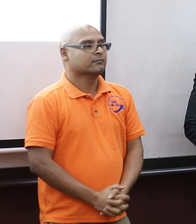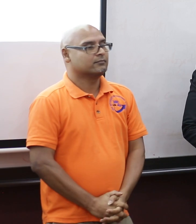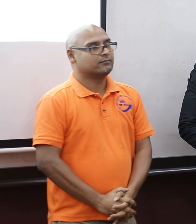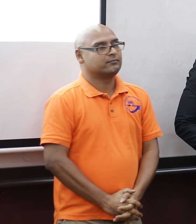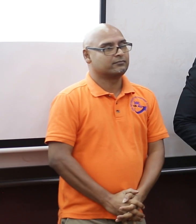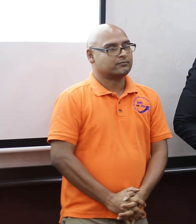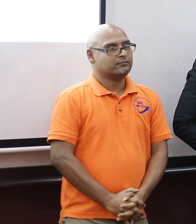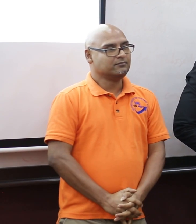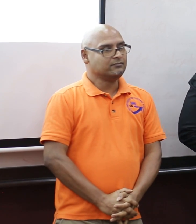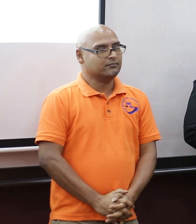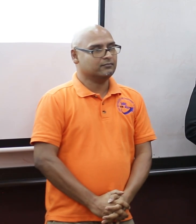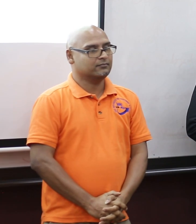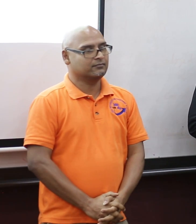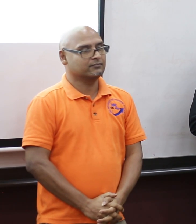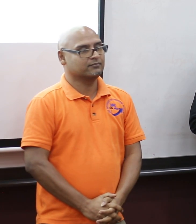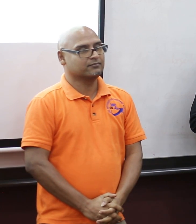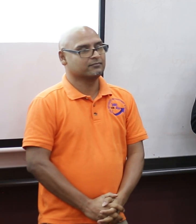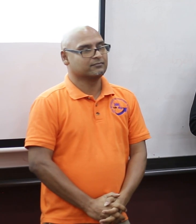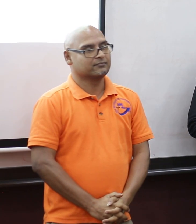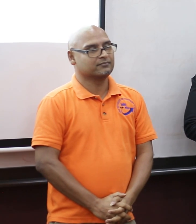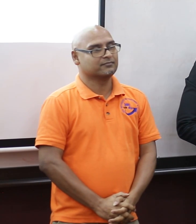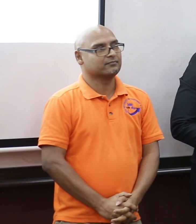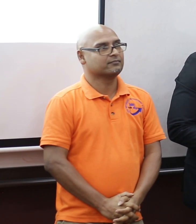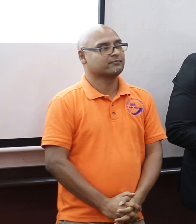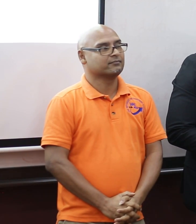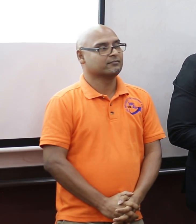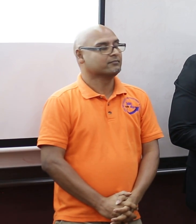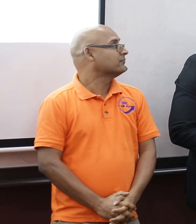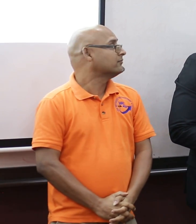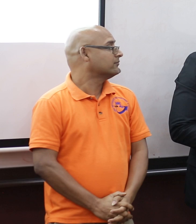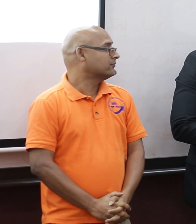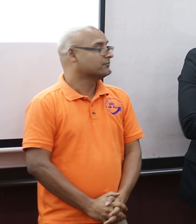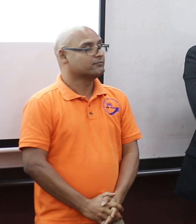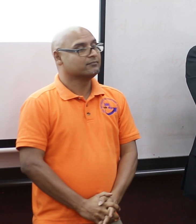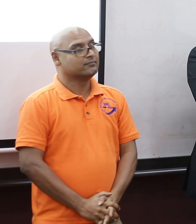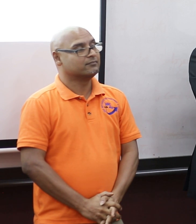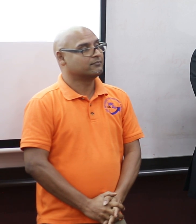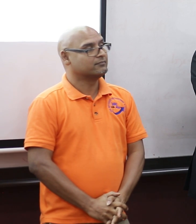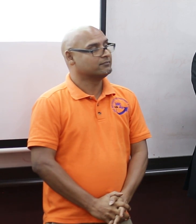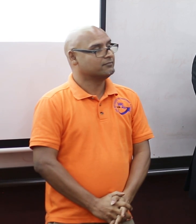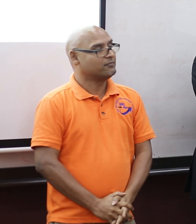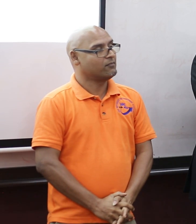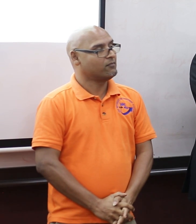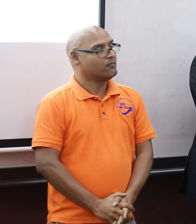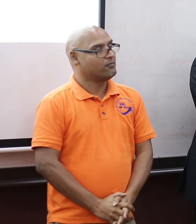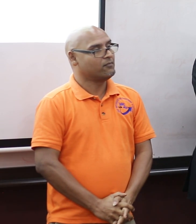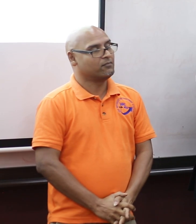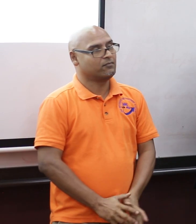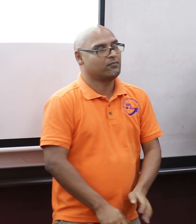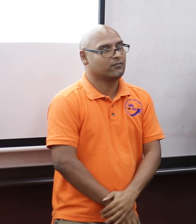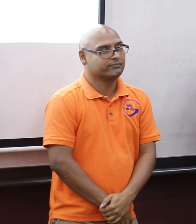Mr. Niles from the Down Syndrome Family Network, also speaking on the whole Article